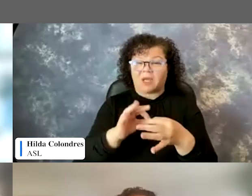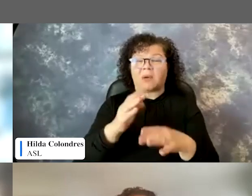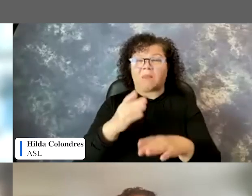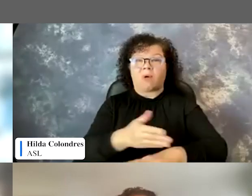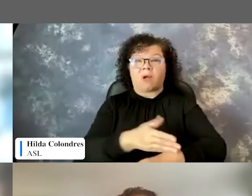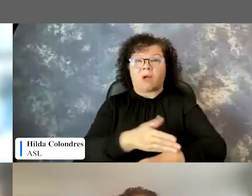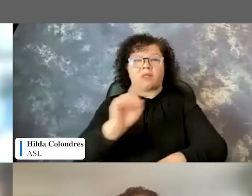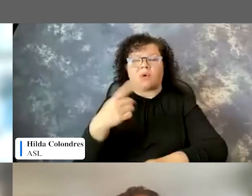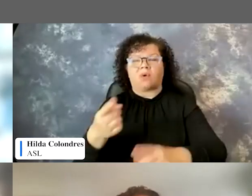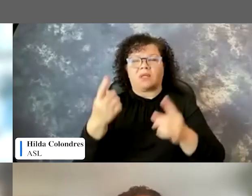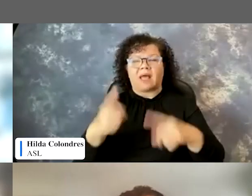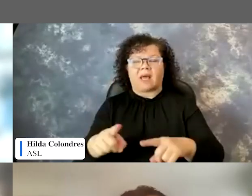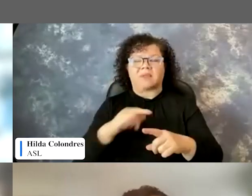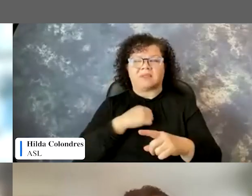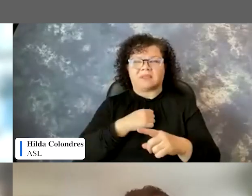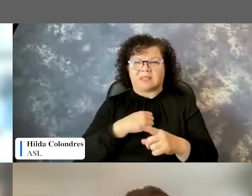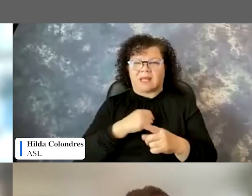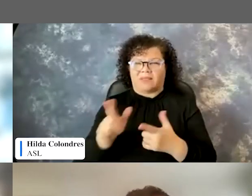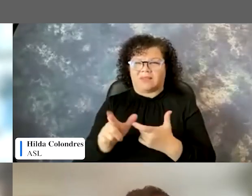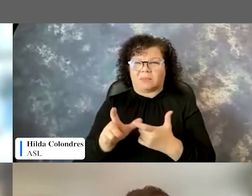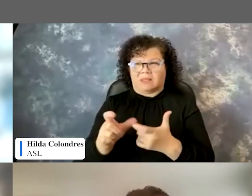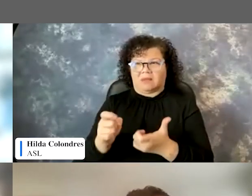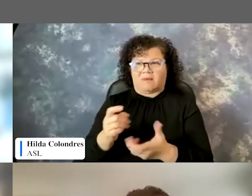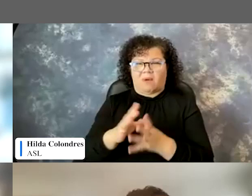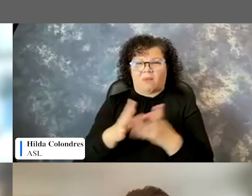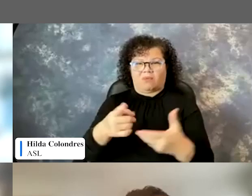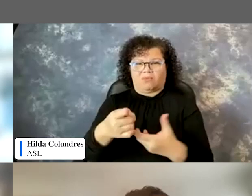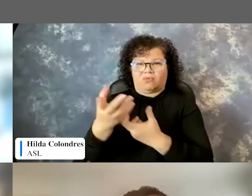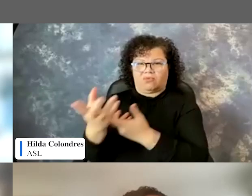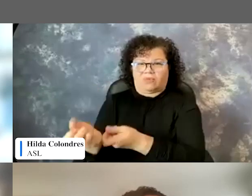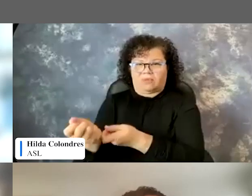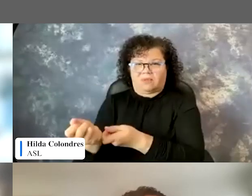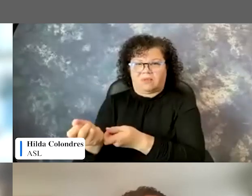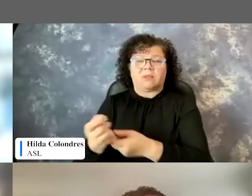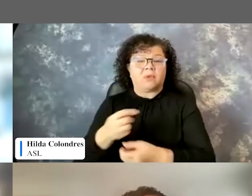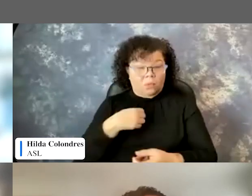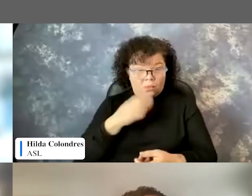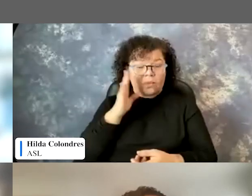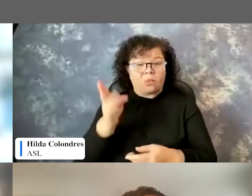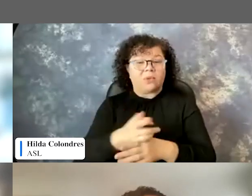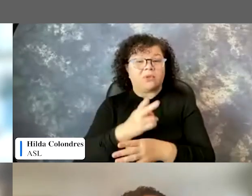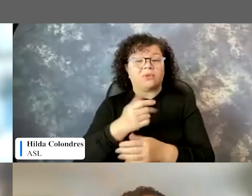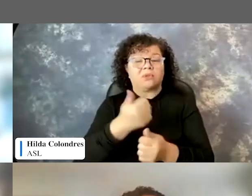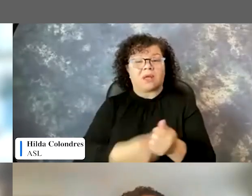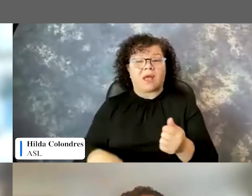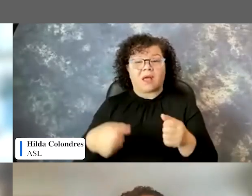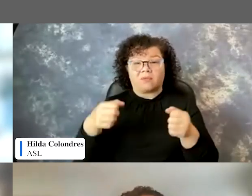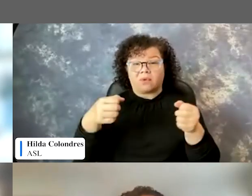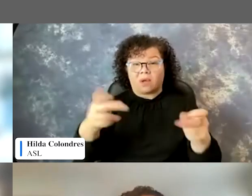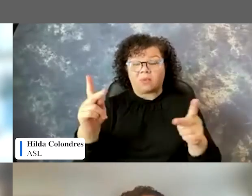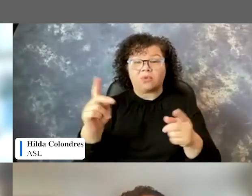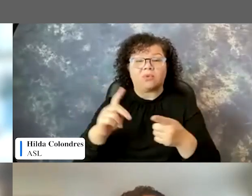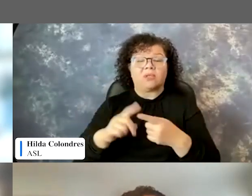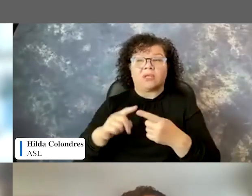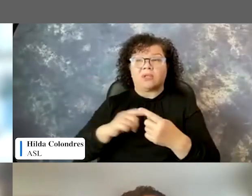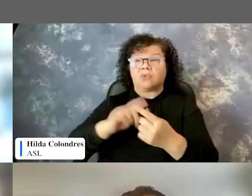progress only moves at the speed of trust. We are going to use every opportunity we can in philanthropic affinity